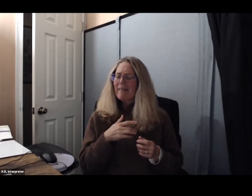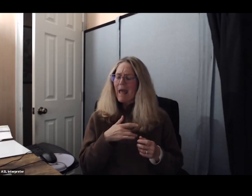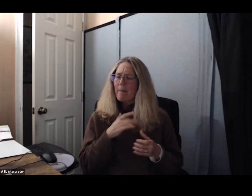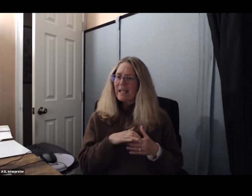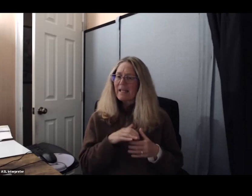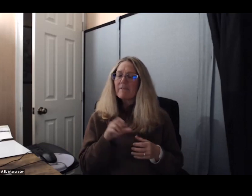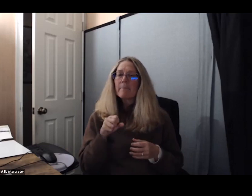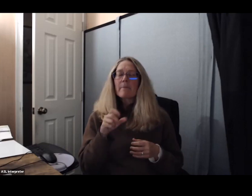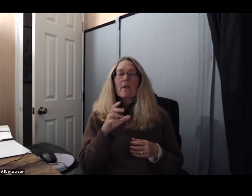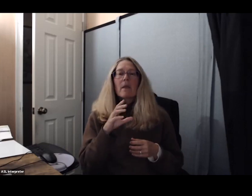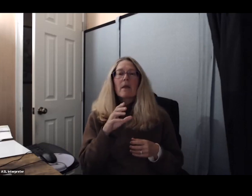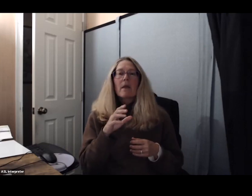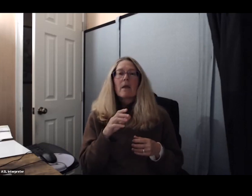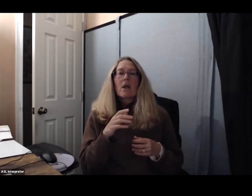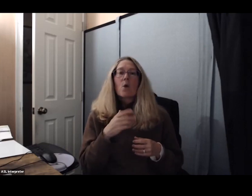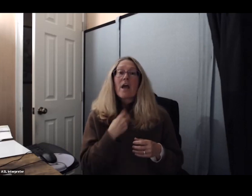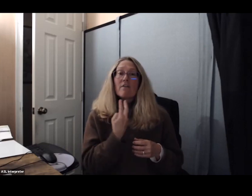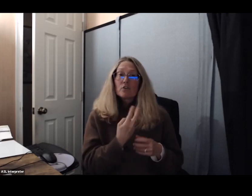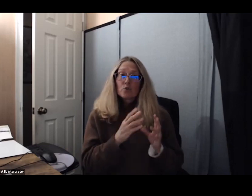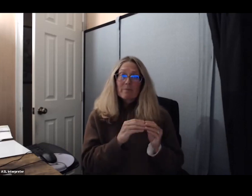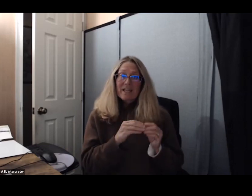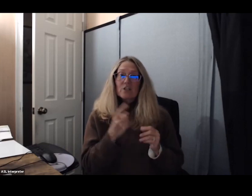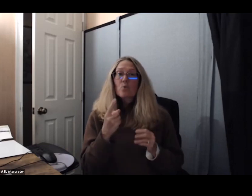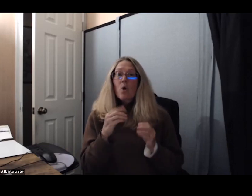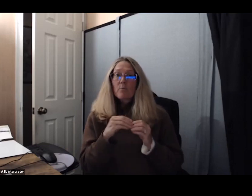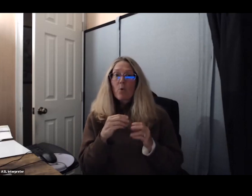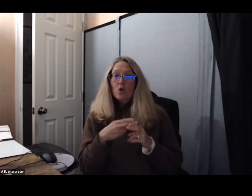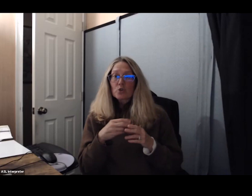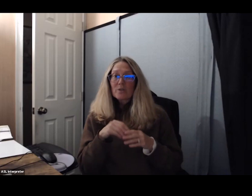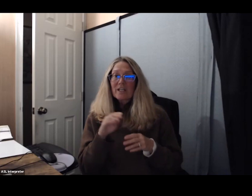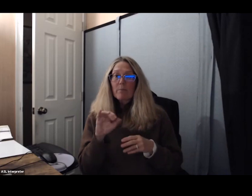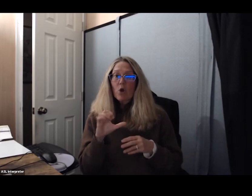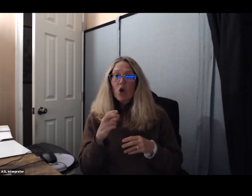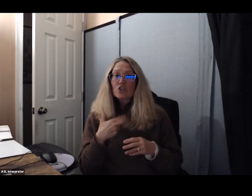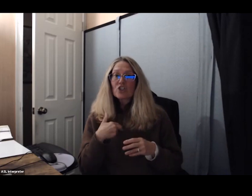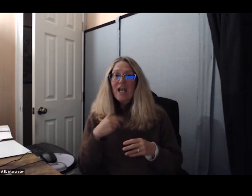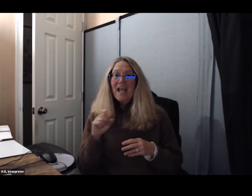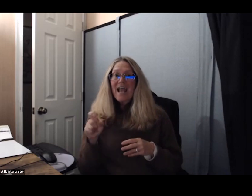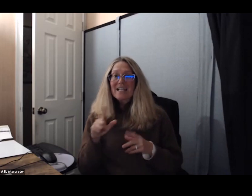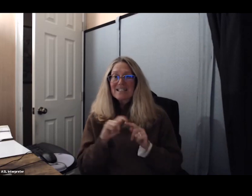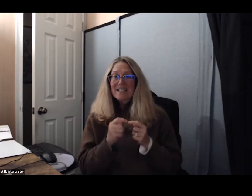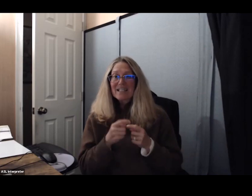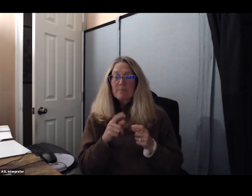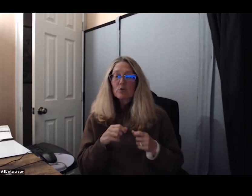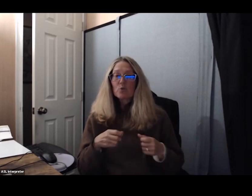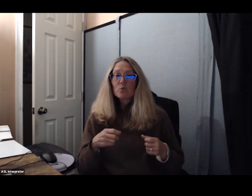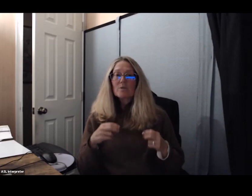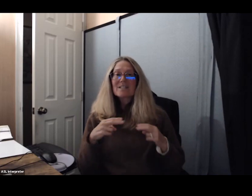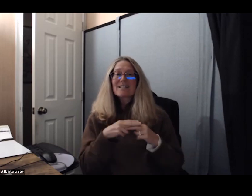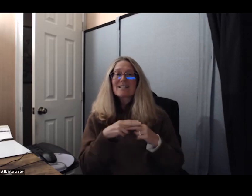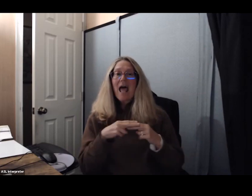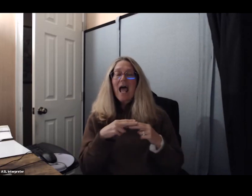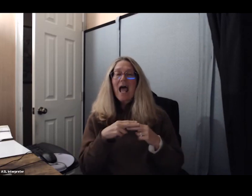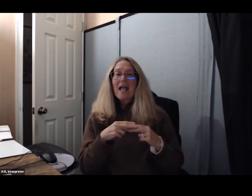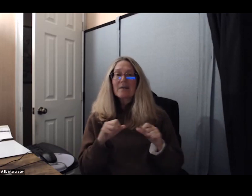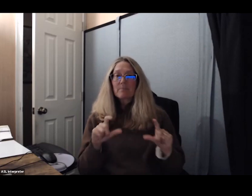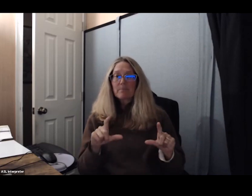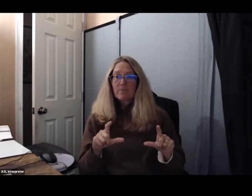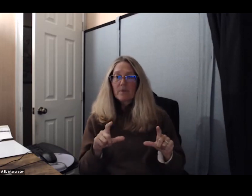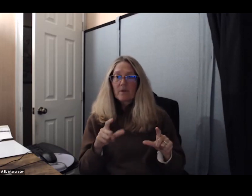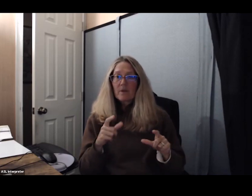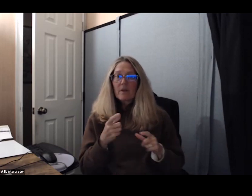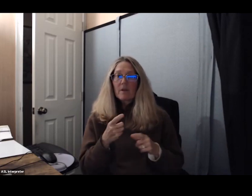we actually had 2 meetings, and we have one more coming up in March, and I've asked my team to please put up the slide from that first